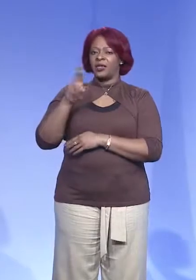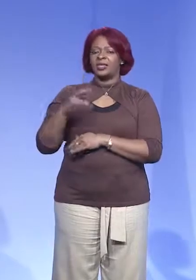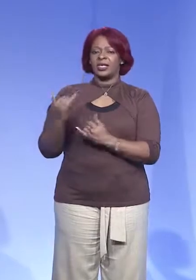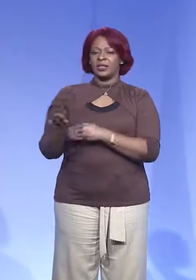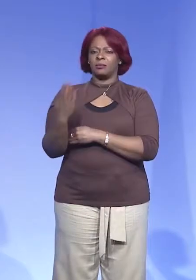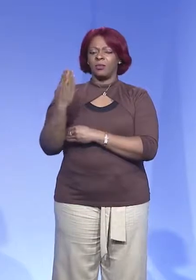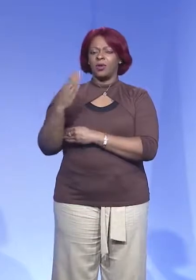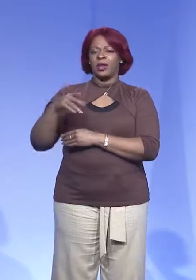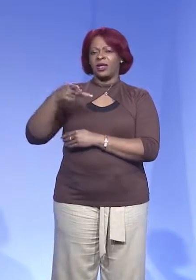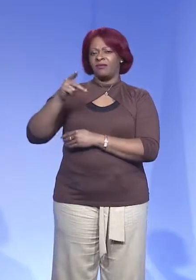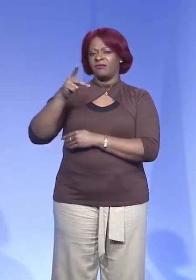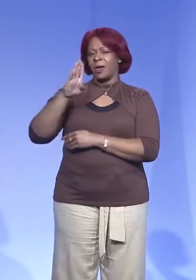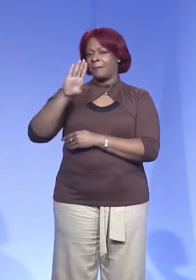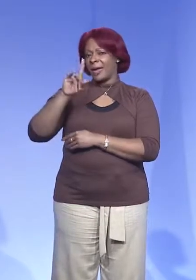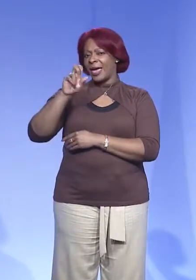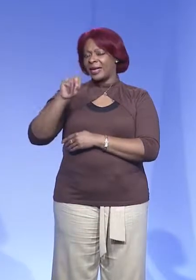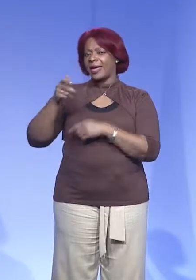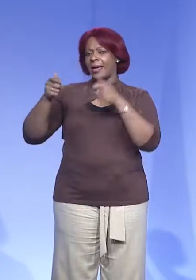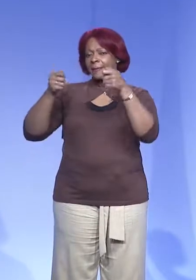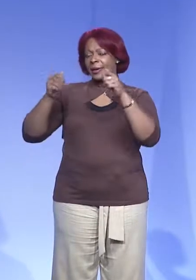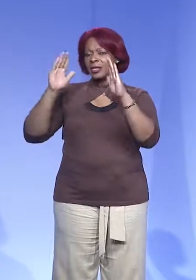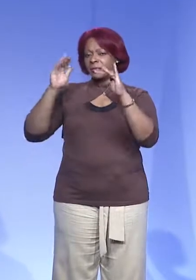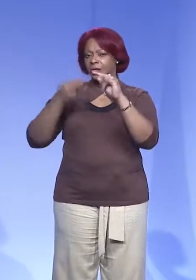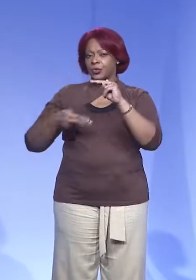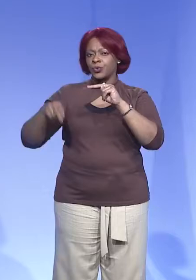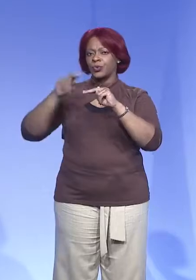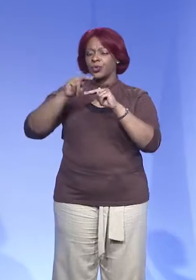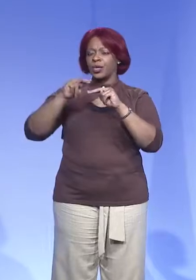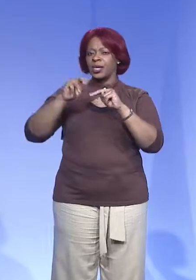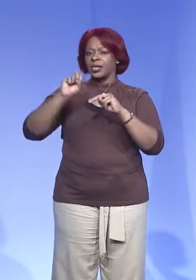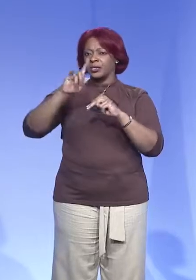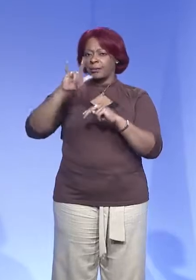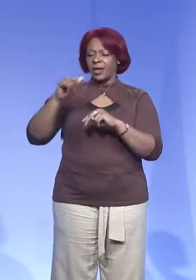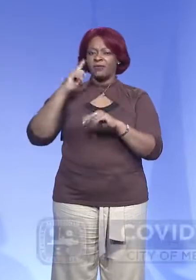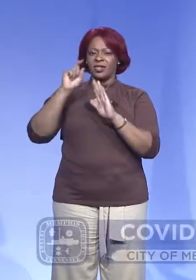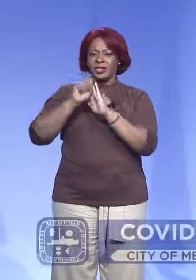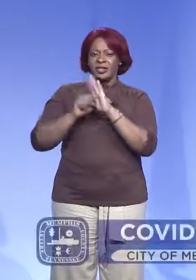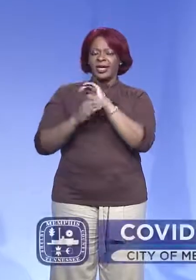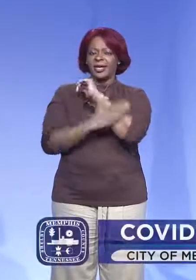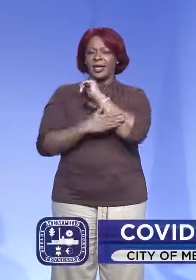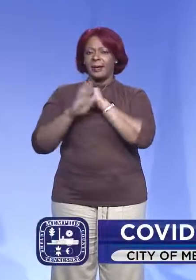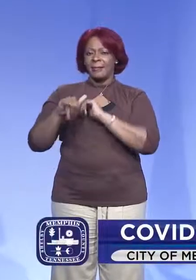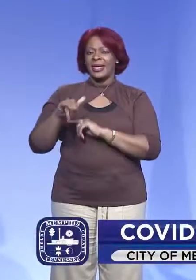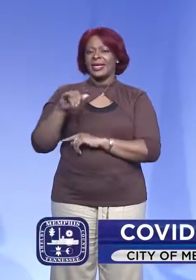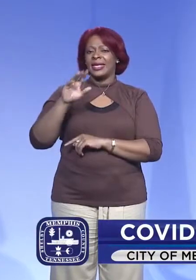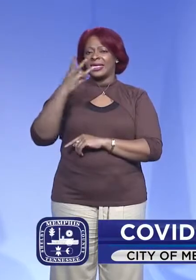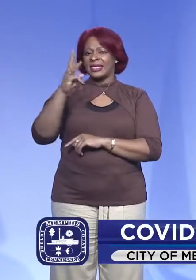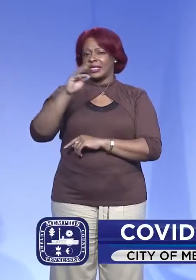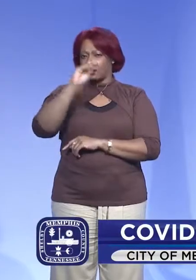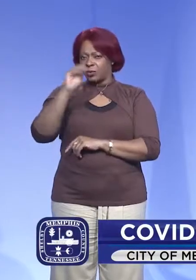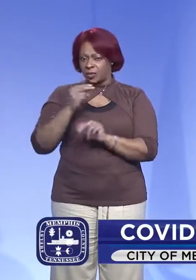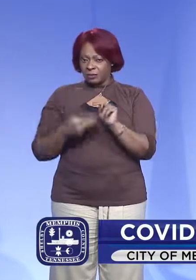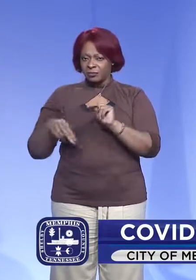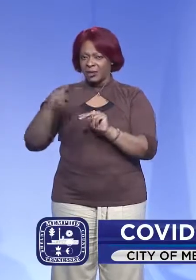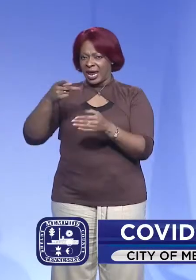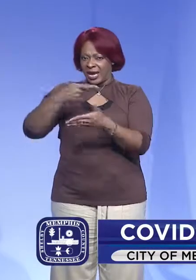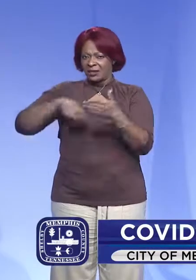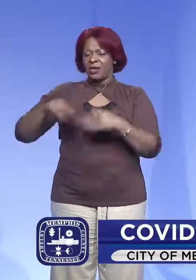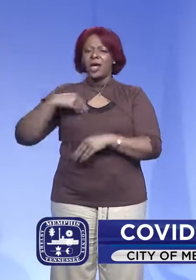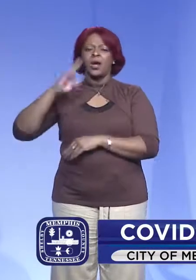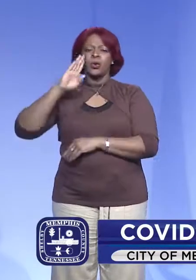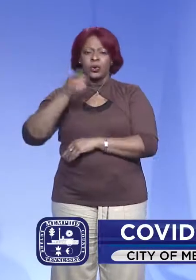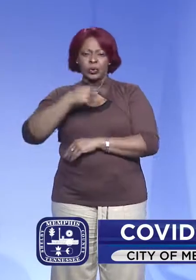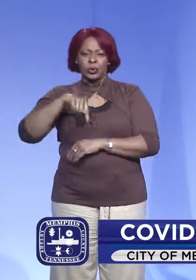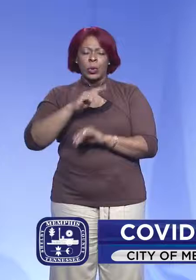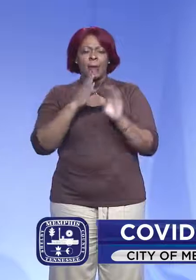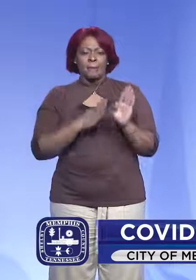morning that the Biden administration is expected to increase the supply to the states and counties by 16% next week. I know you